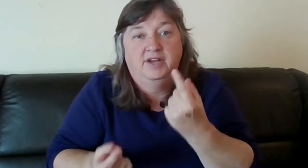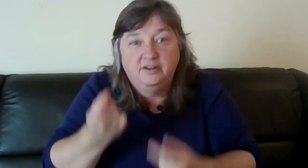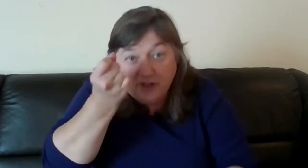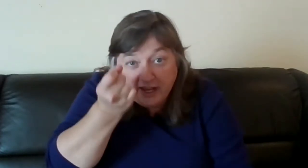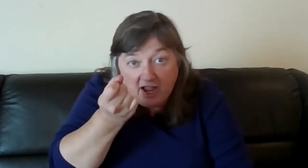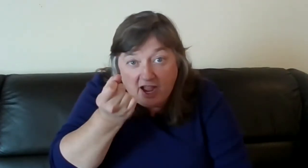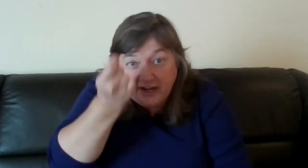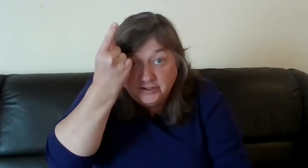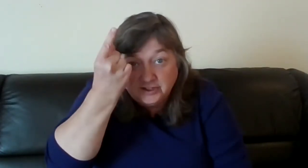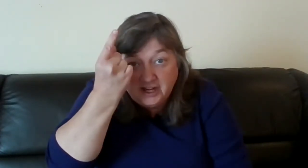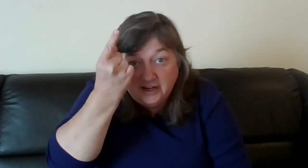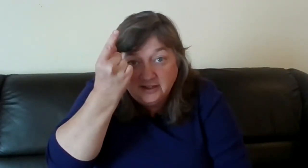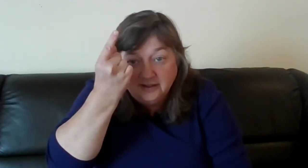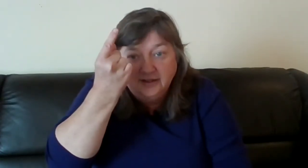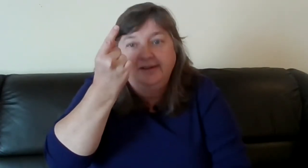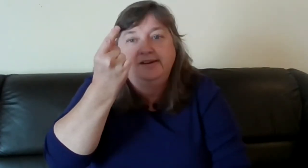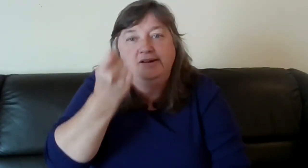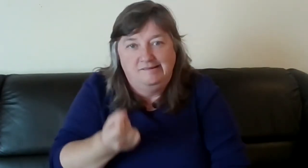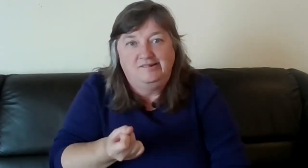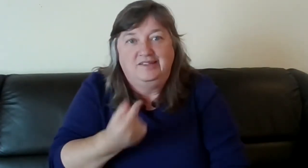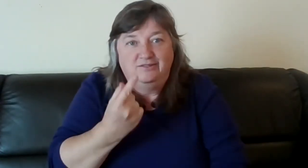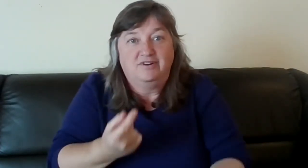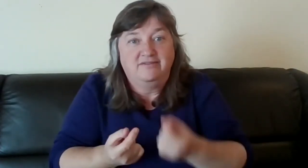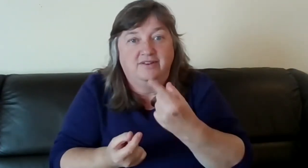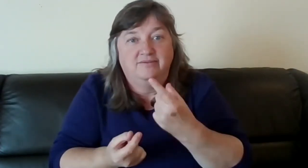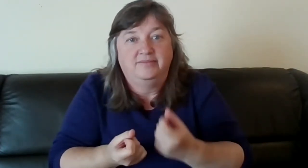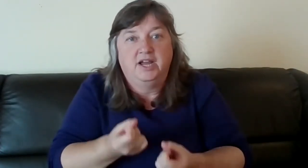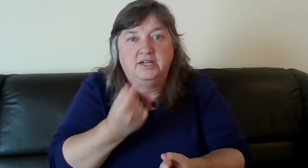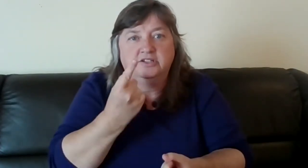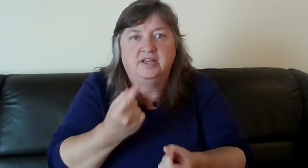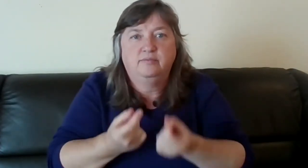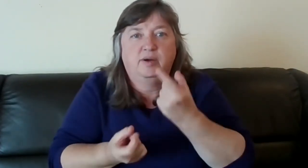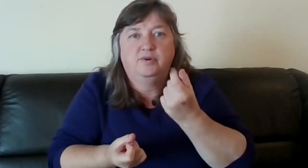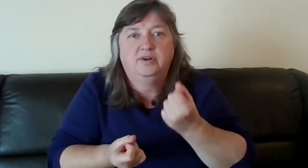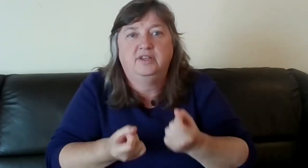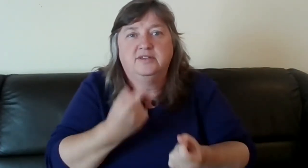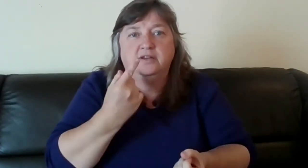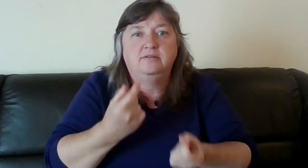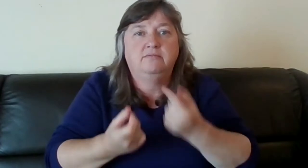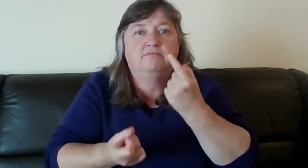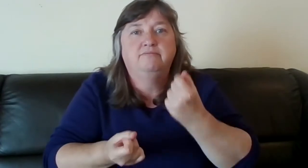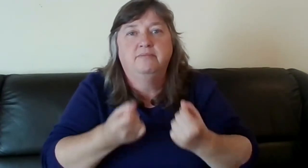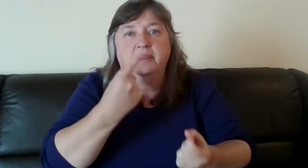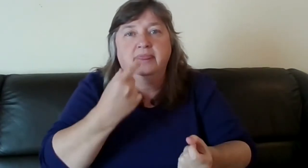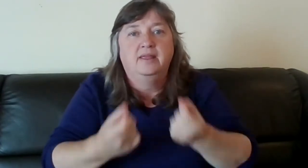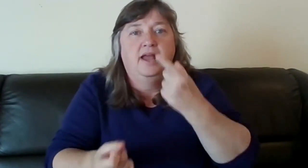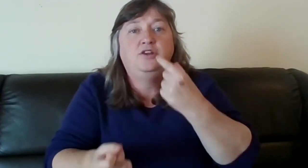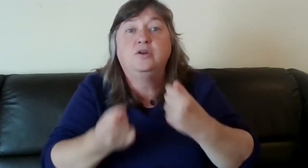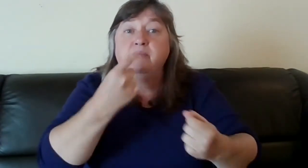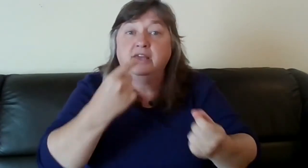Kind of like, I understand, only in front of you. I understand popcorn, yes I do. And you can make it